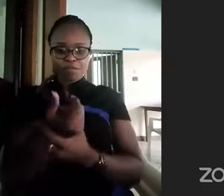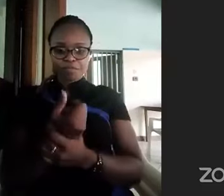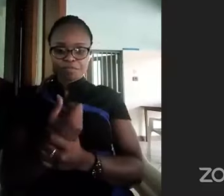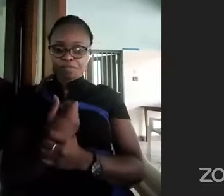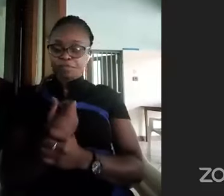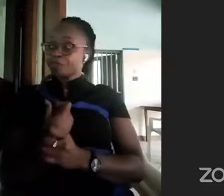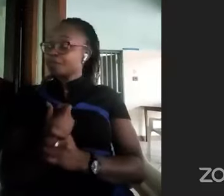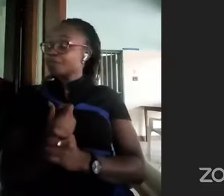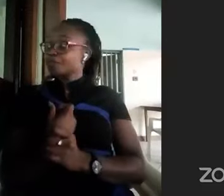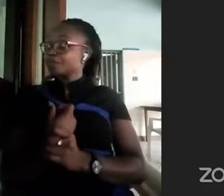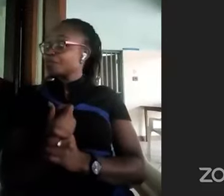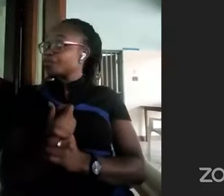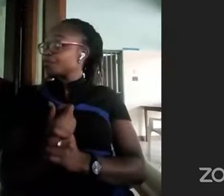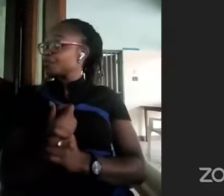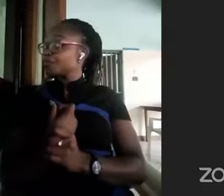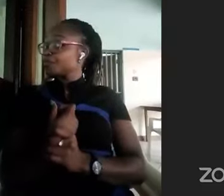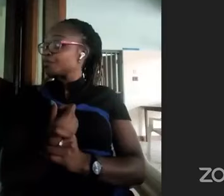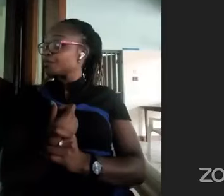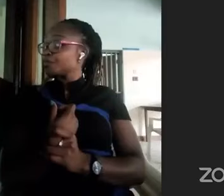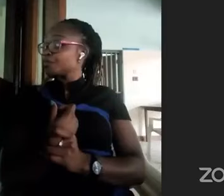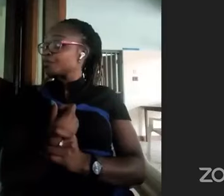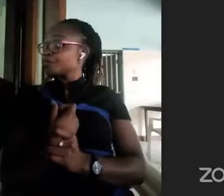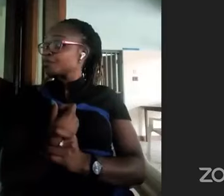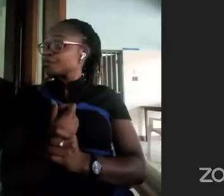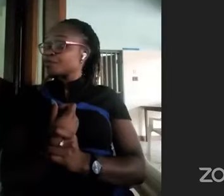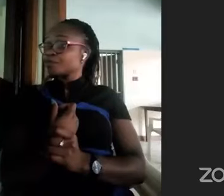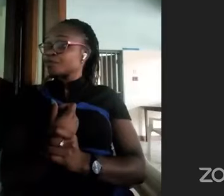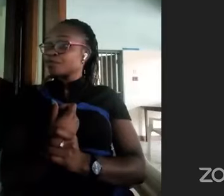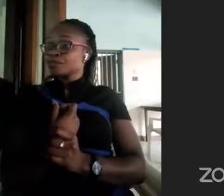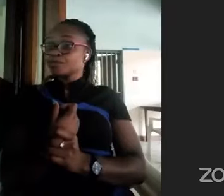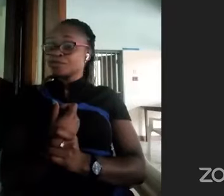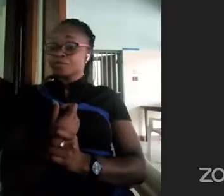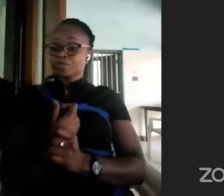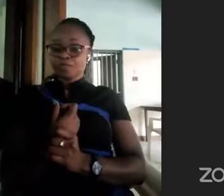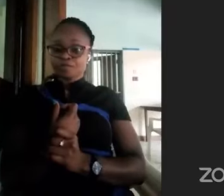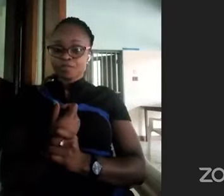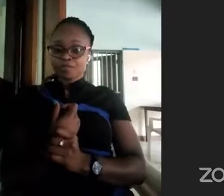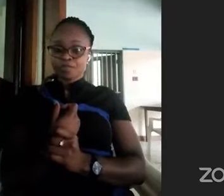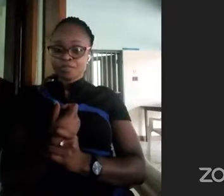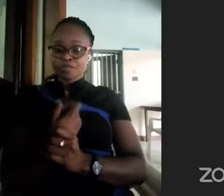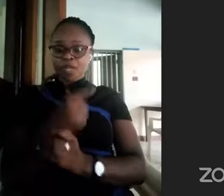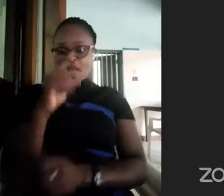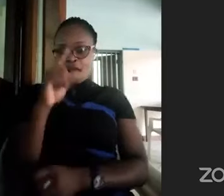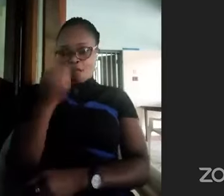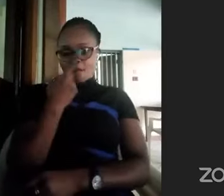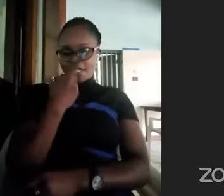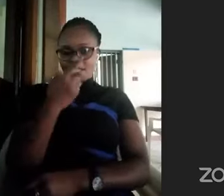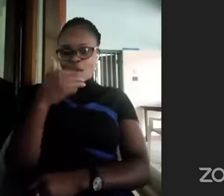of all, I've been looking first of all at the data that we have about the population of persons with disability in the